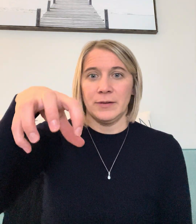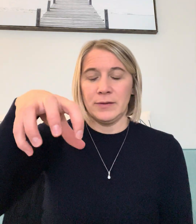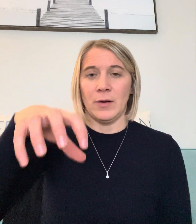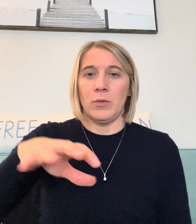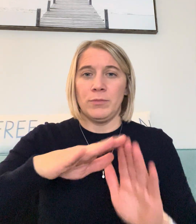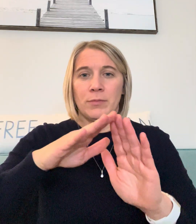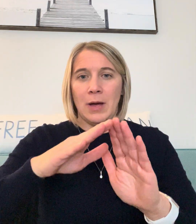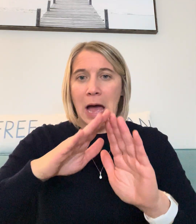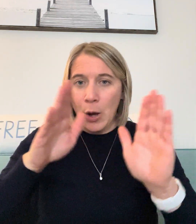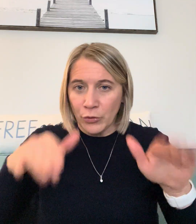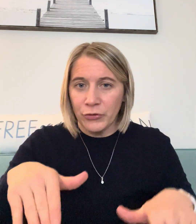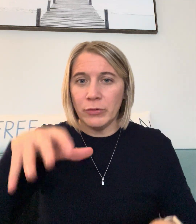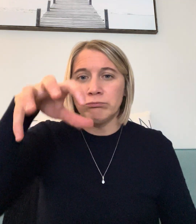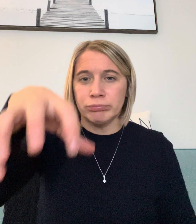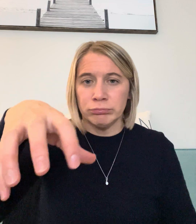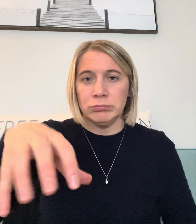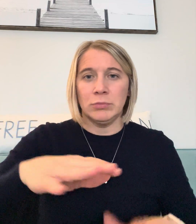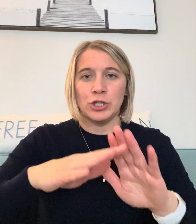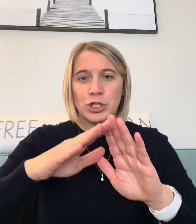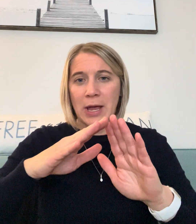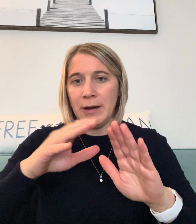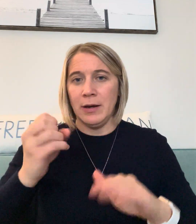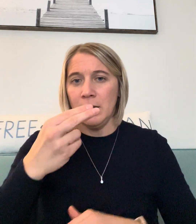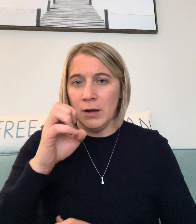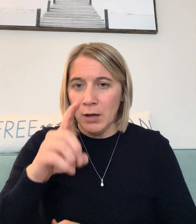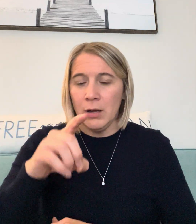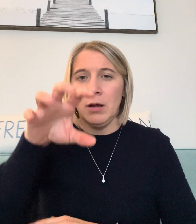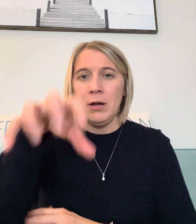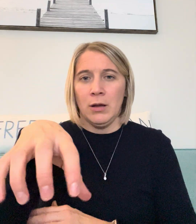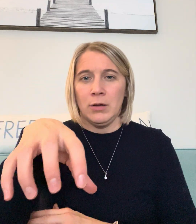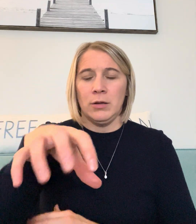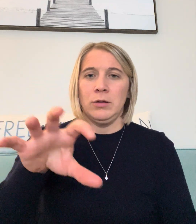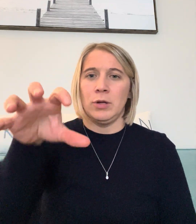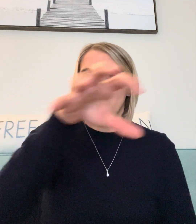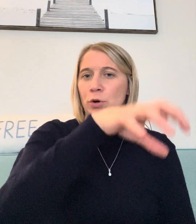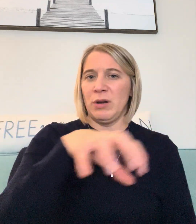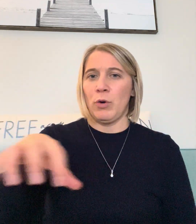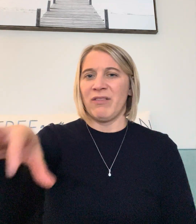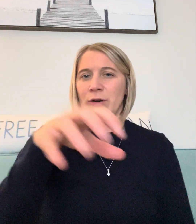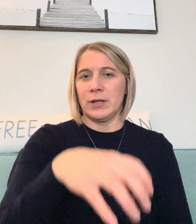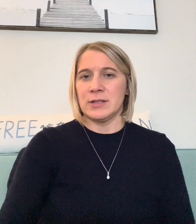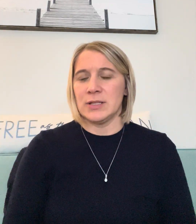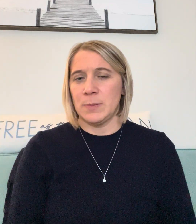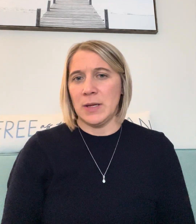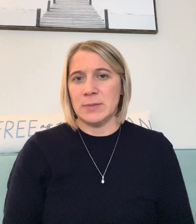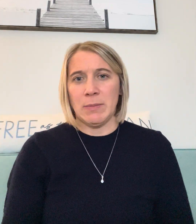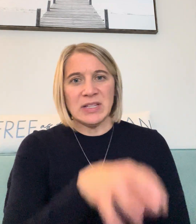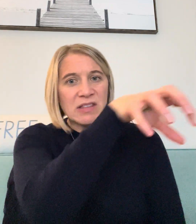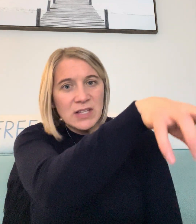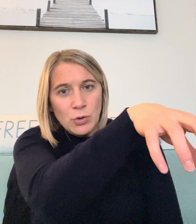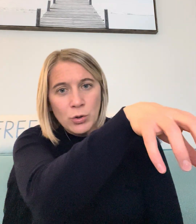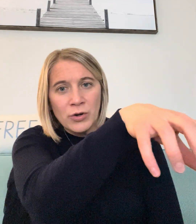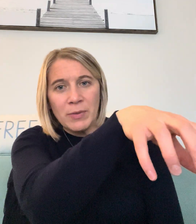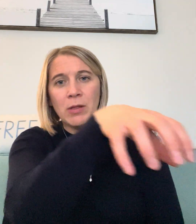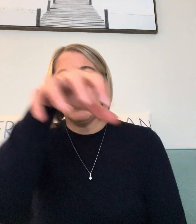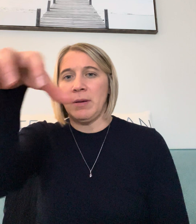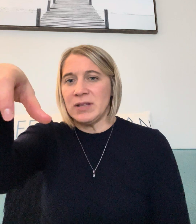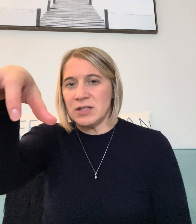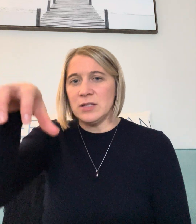So a house, a shed, you can put it wherever it is in space. Maybe it's in this corner of my lawn, maybe it's in this